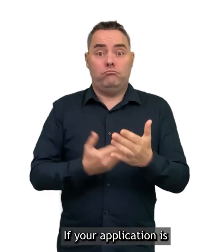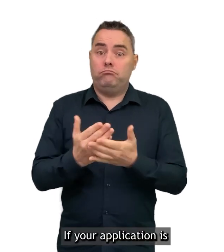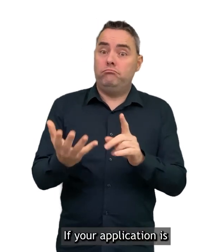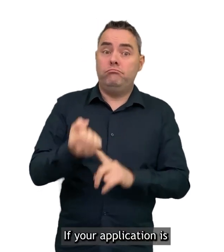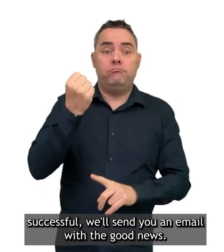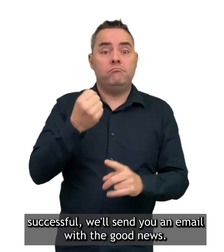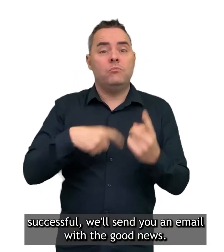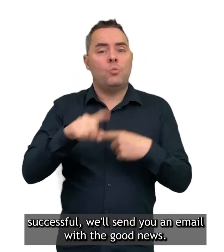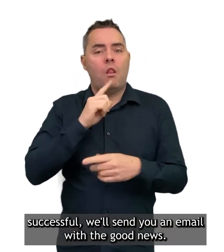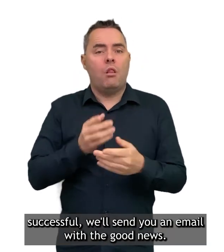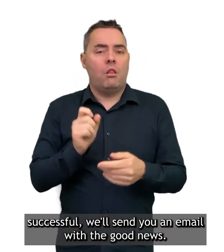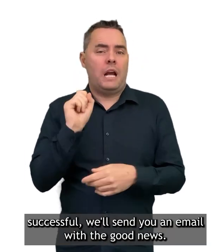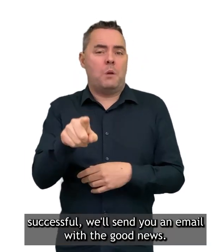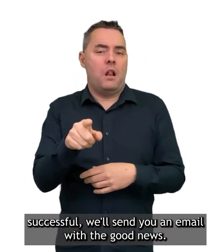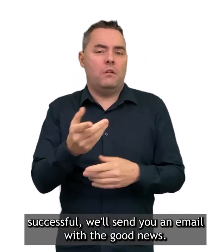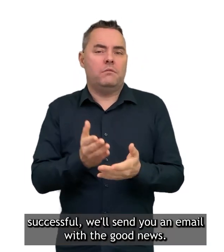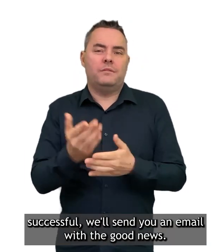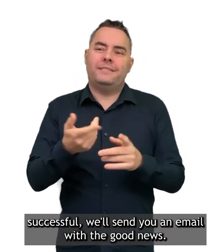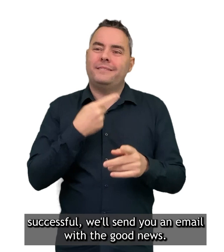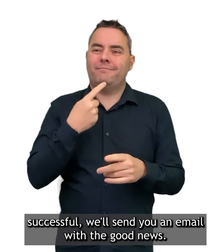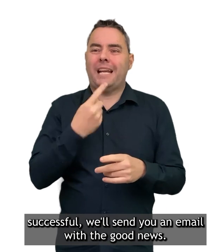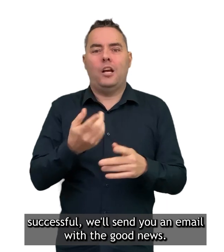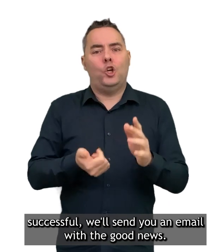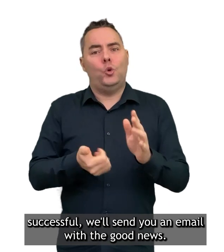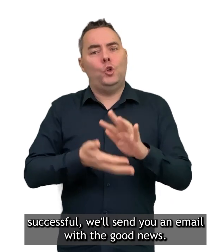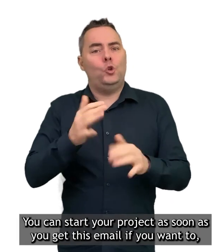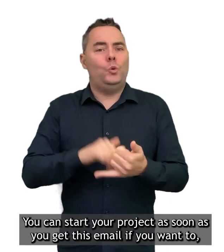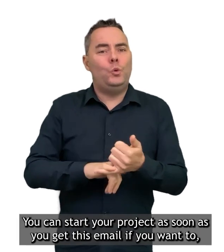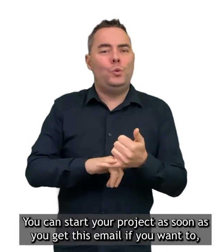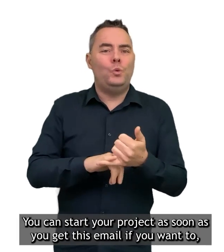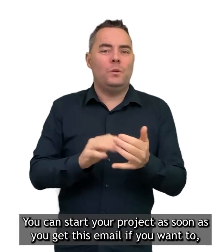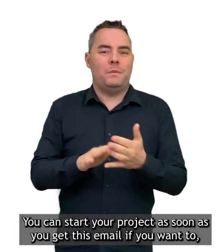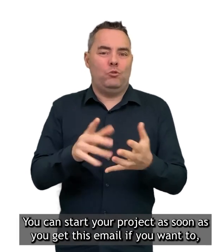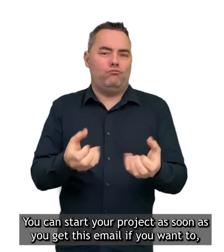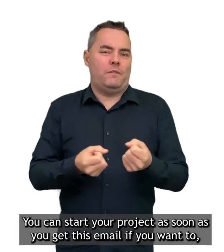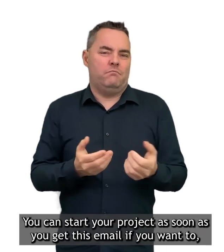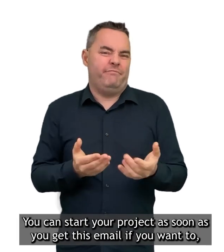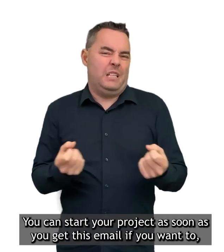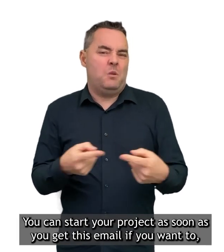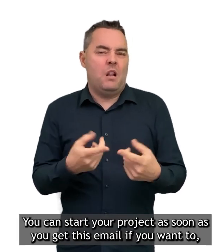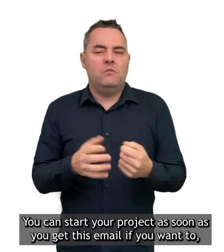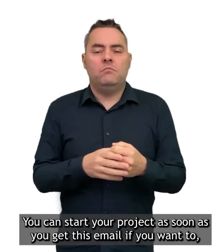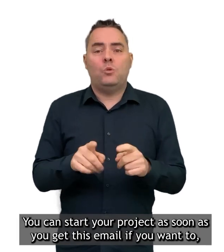application is successful, we'll send you an email with the good news. You can start your project as soon as you get this email if you want